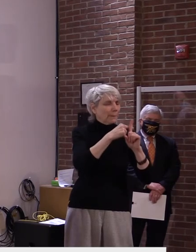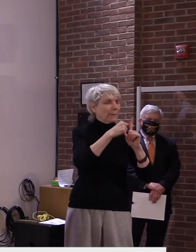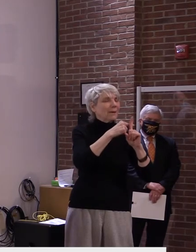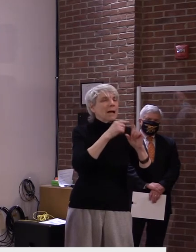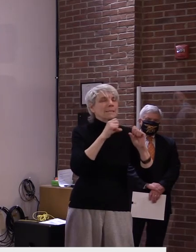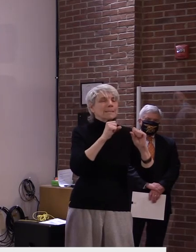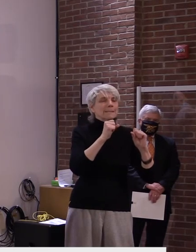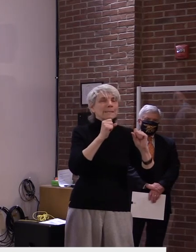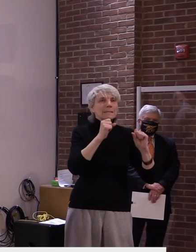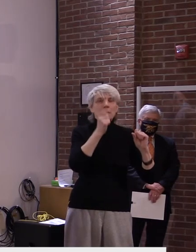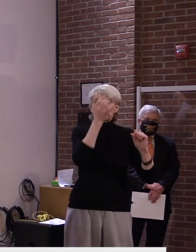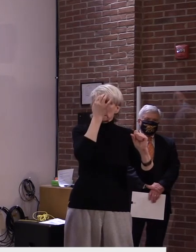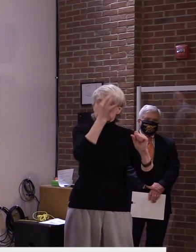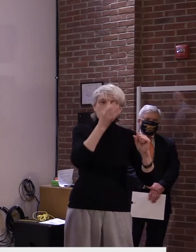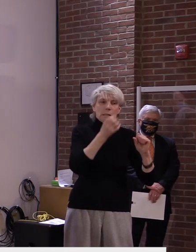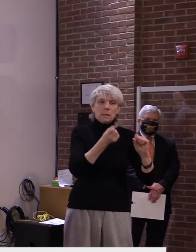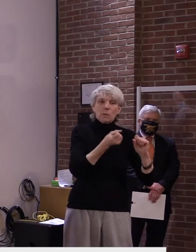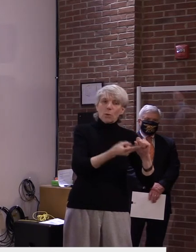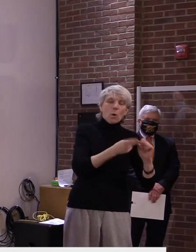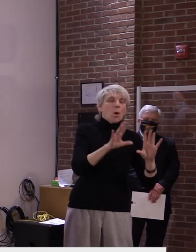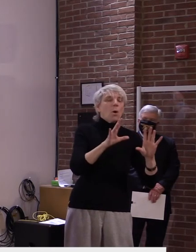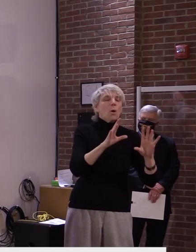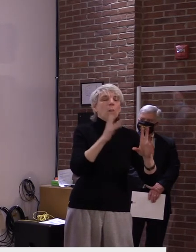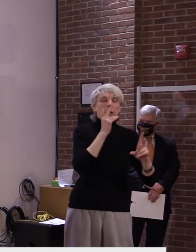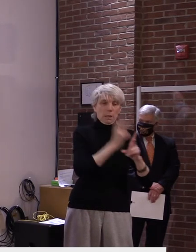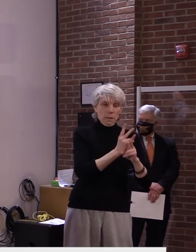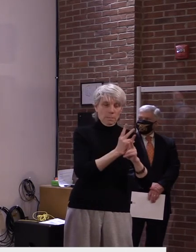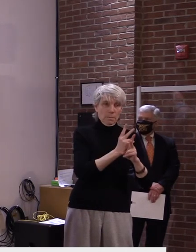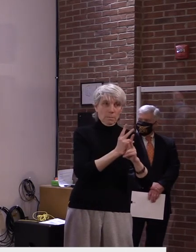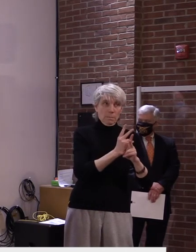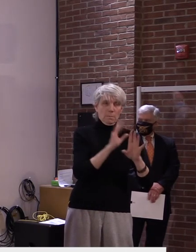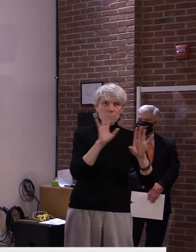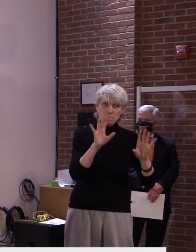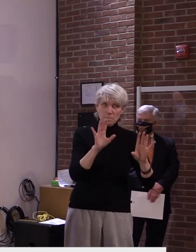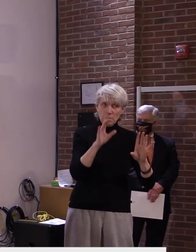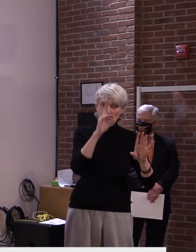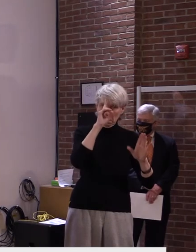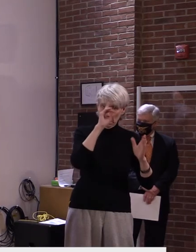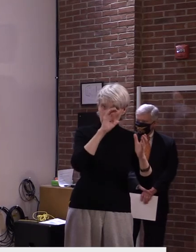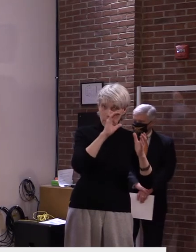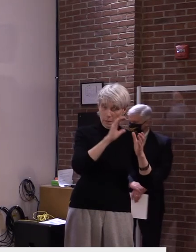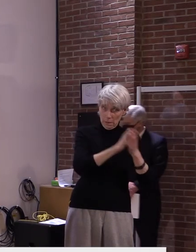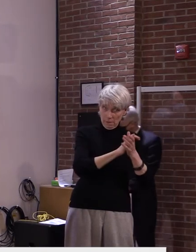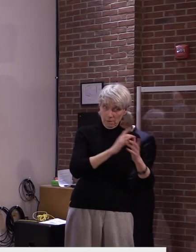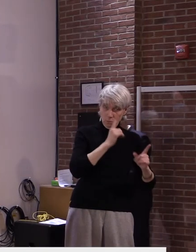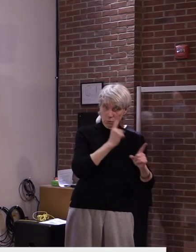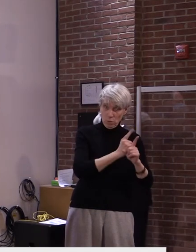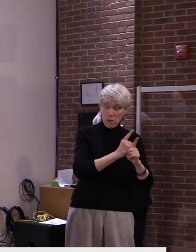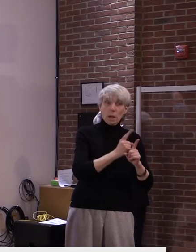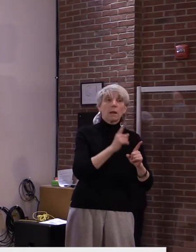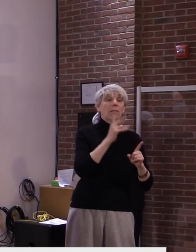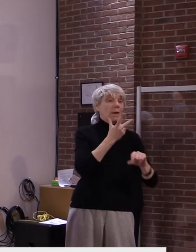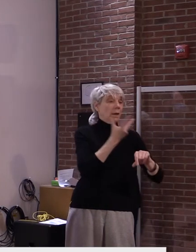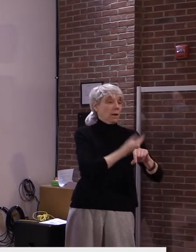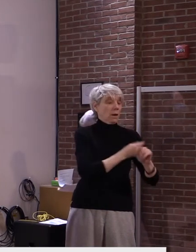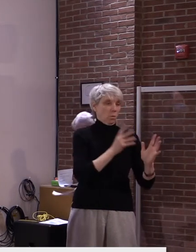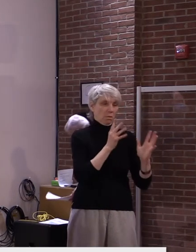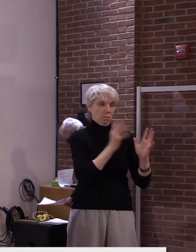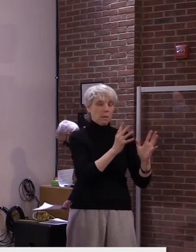correct me if I'm wrong, but I assume those vaccines are going to stay there to be deployed there. Will the patients be notified